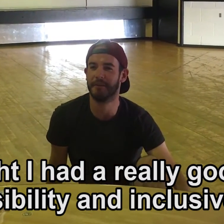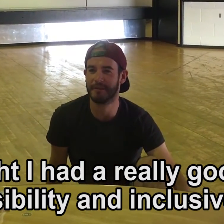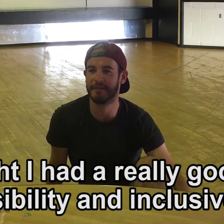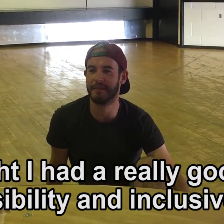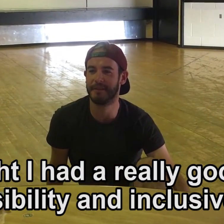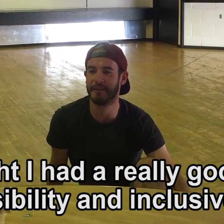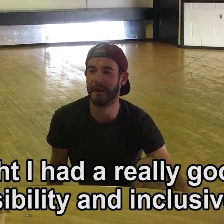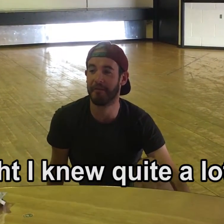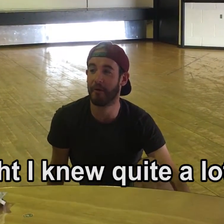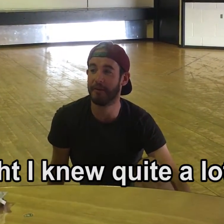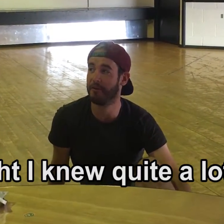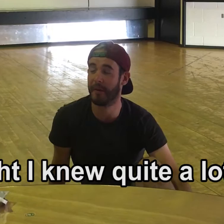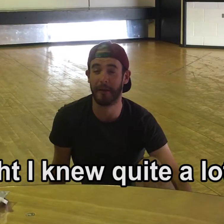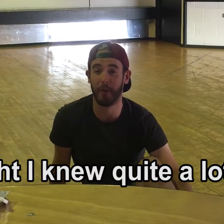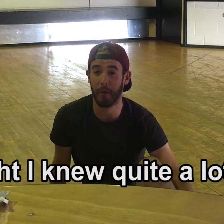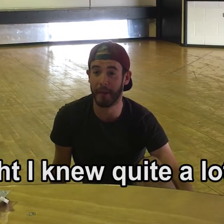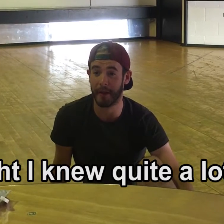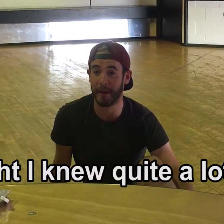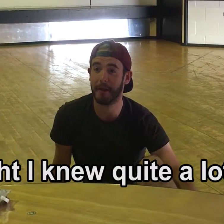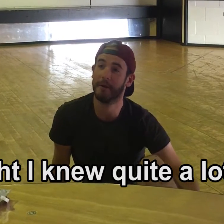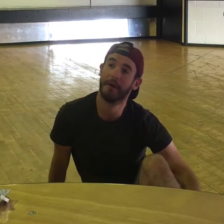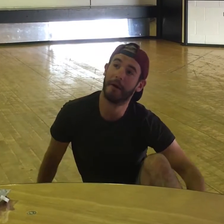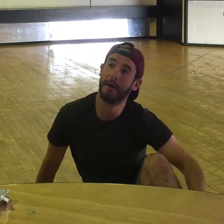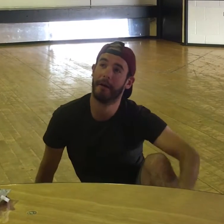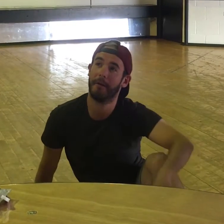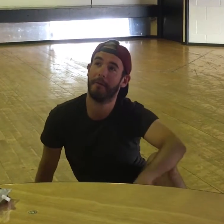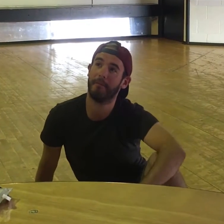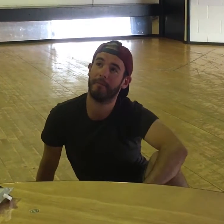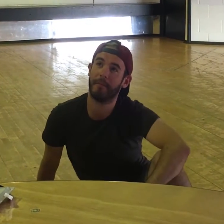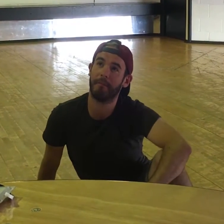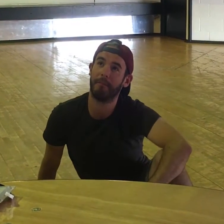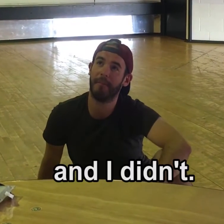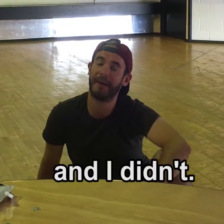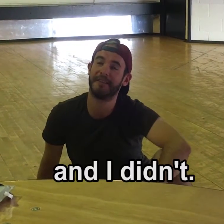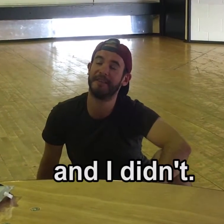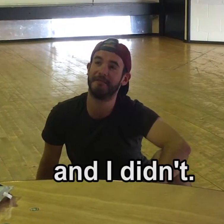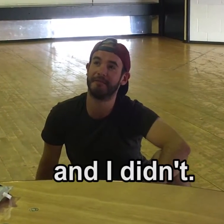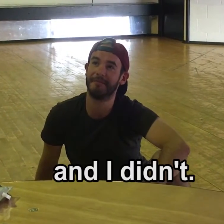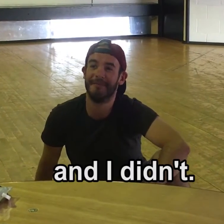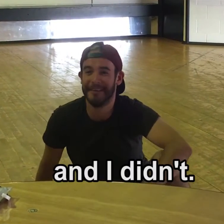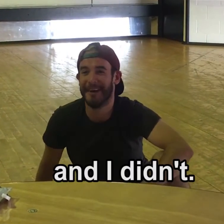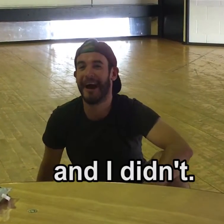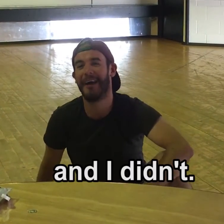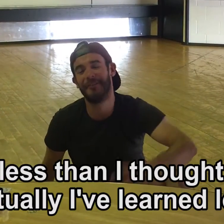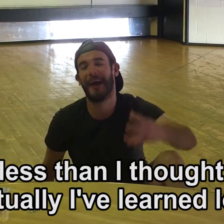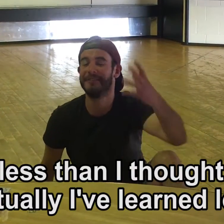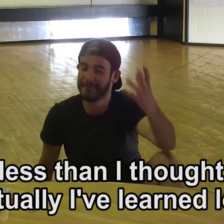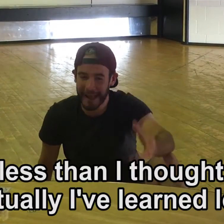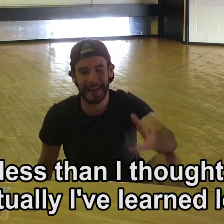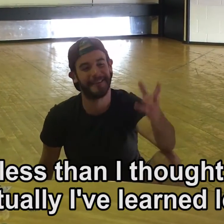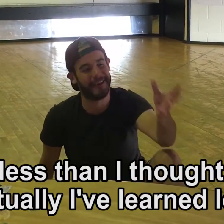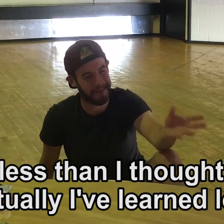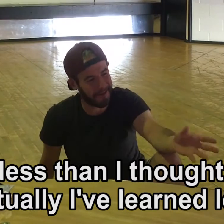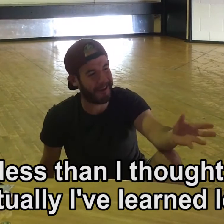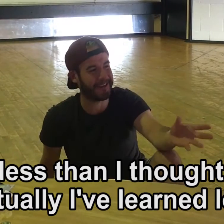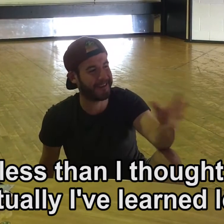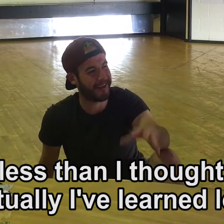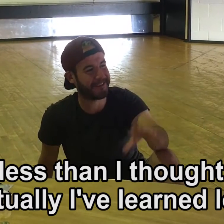inclusive theatre, and I thought I knew quite a lot about it, and I didn't. I knew less than I thought I did, and actually